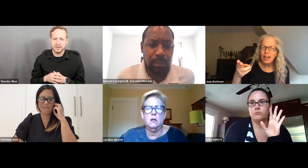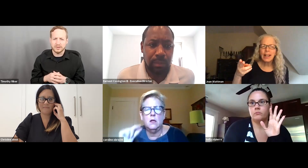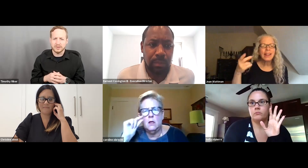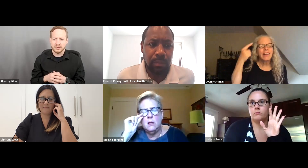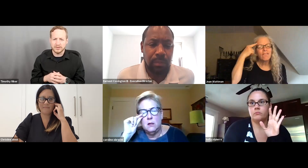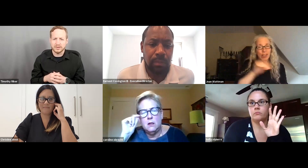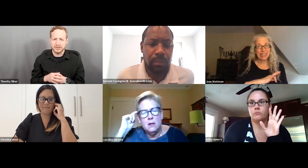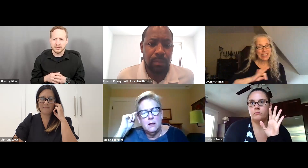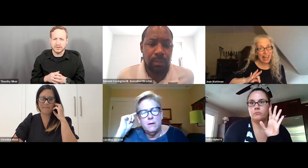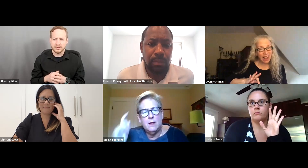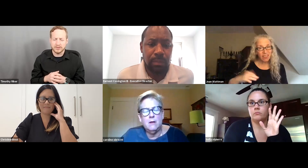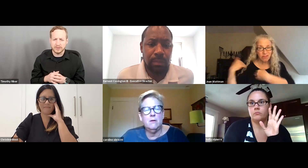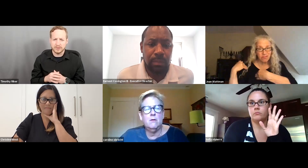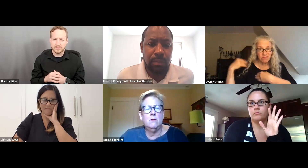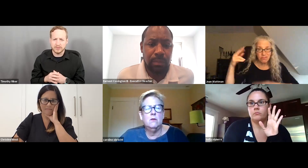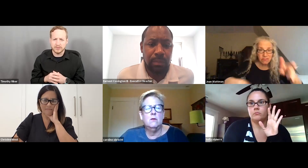oversight?